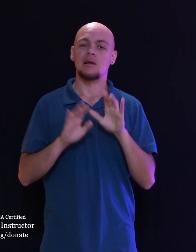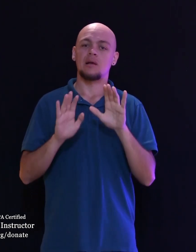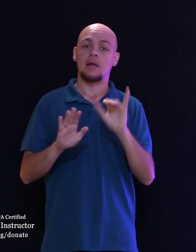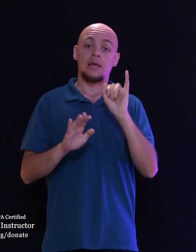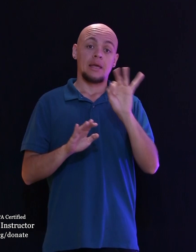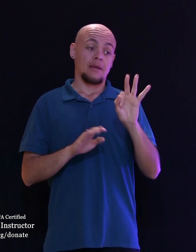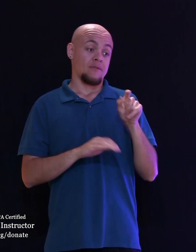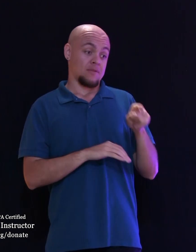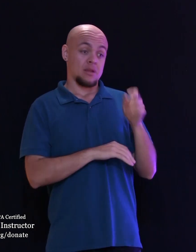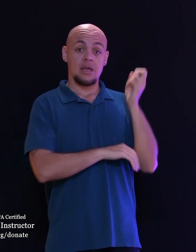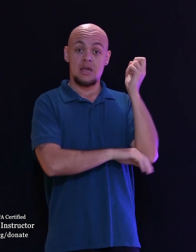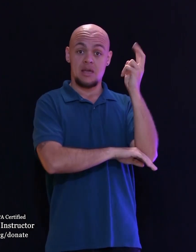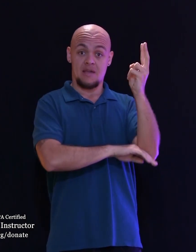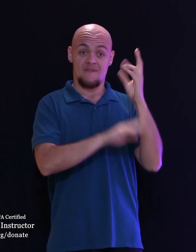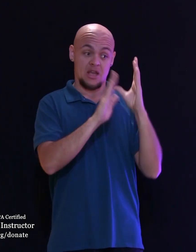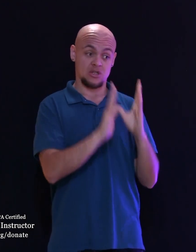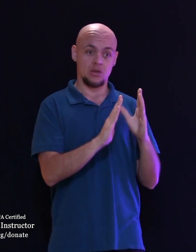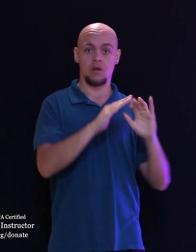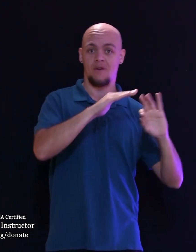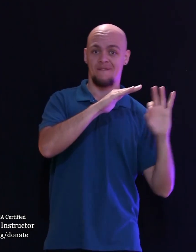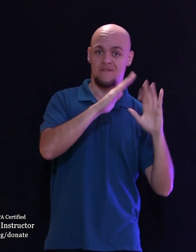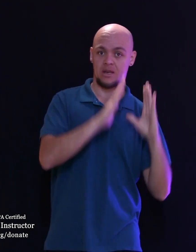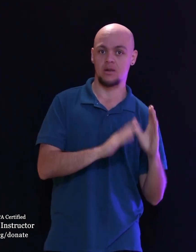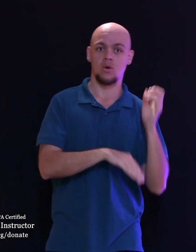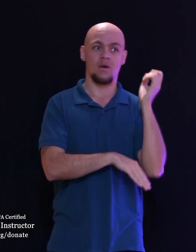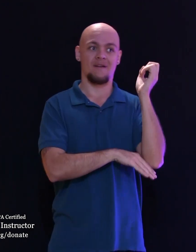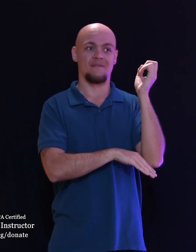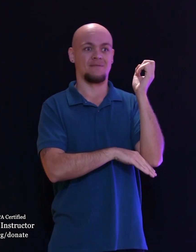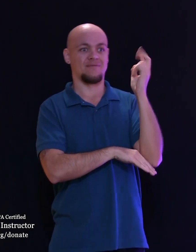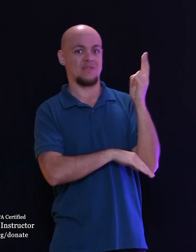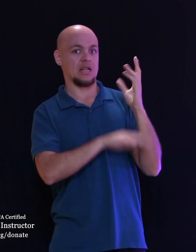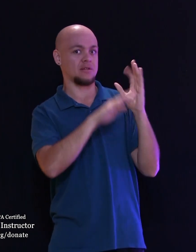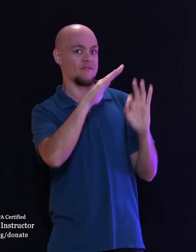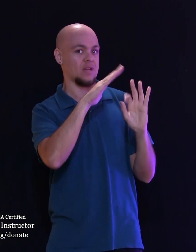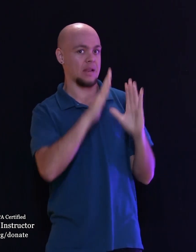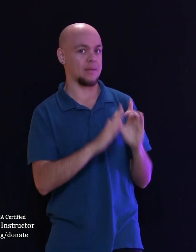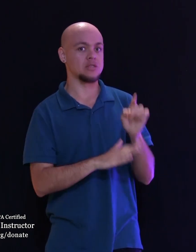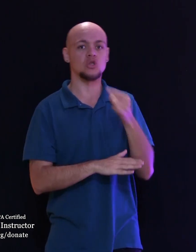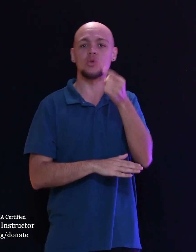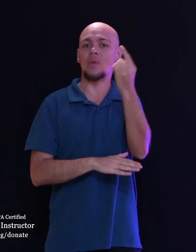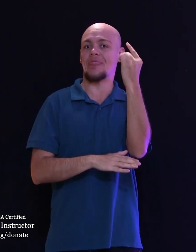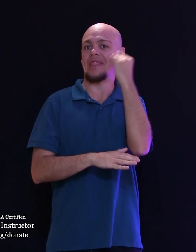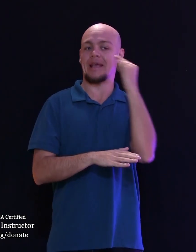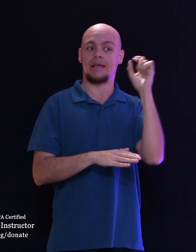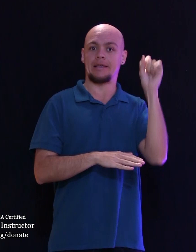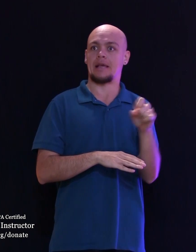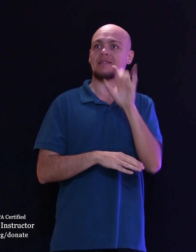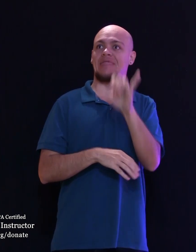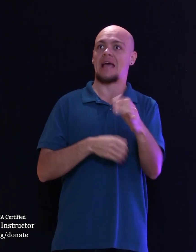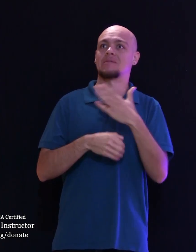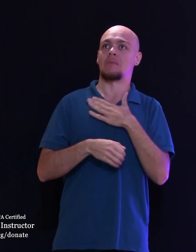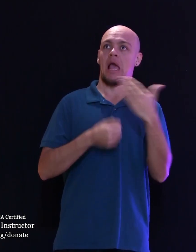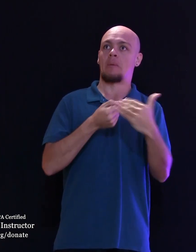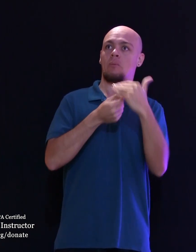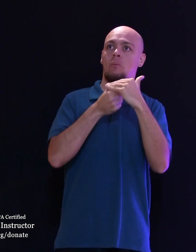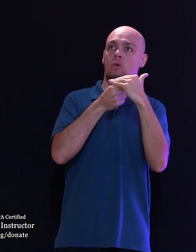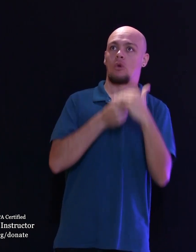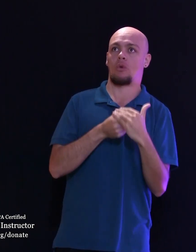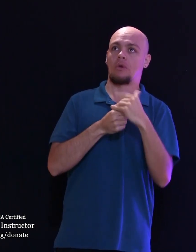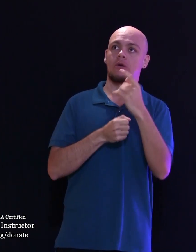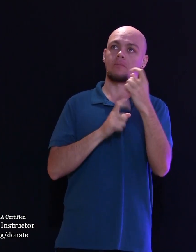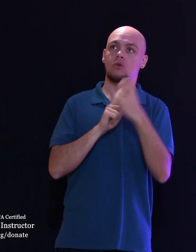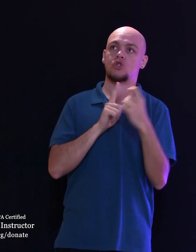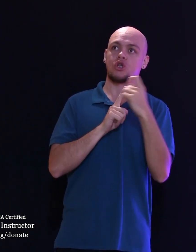Now, if you're an evangelical, or a fundamentalist, or a fundagelical, guess what? You would say, yes, this is persecution.